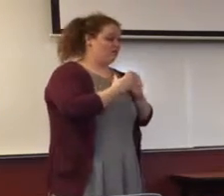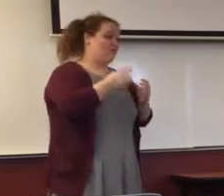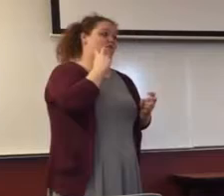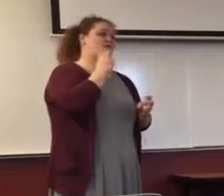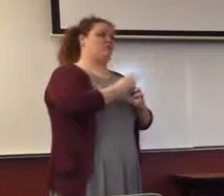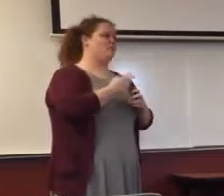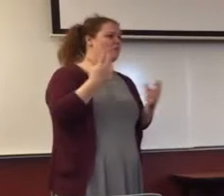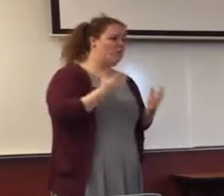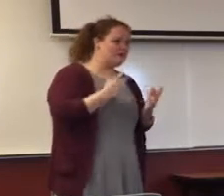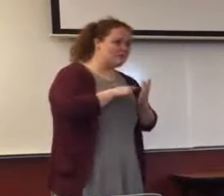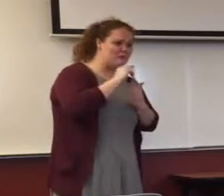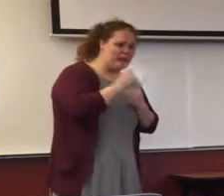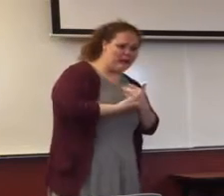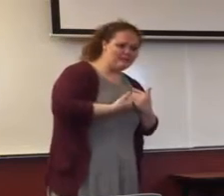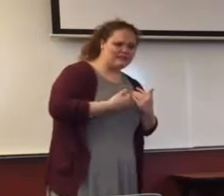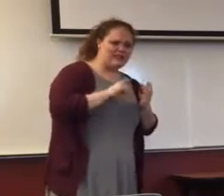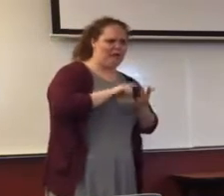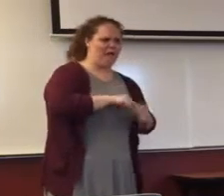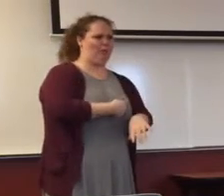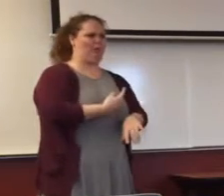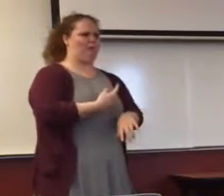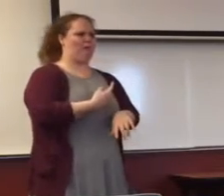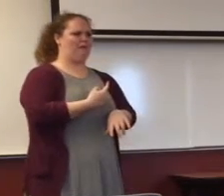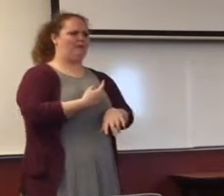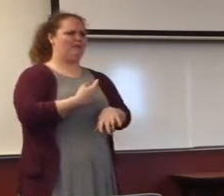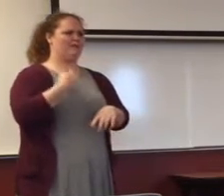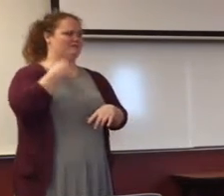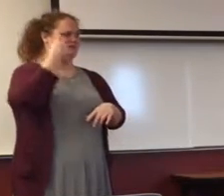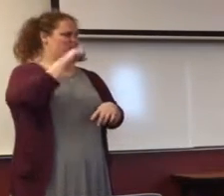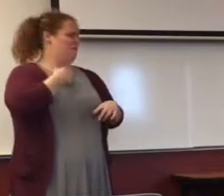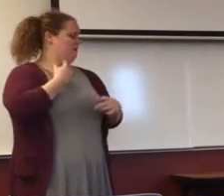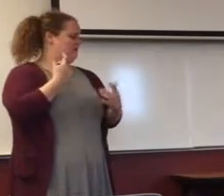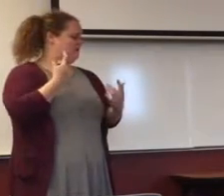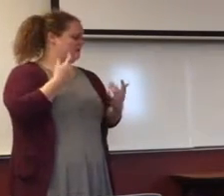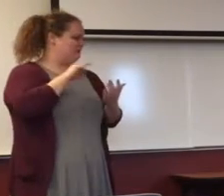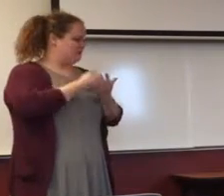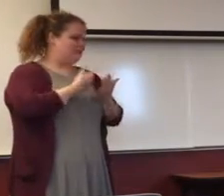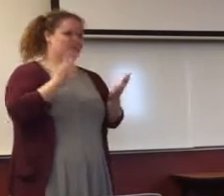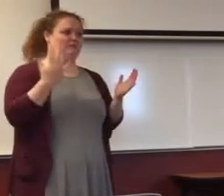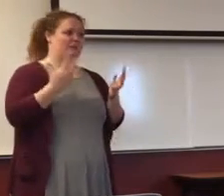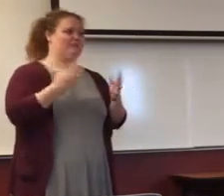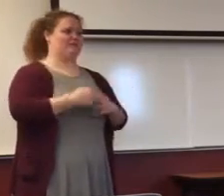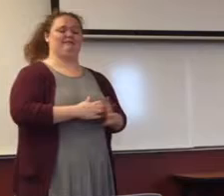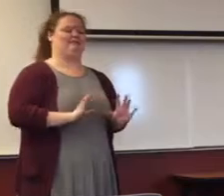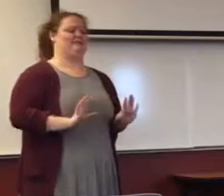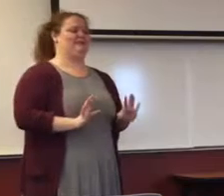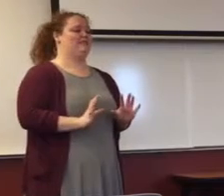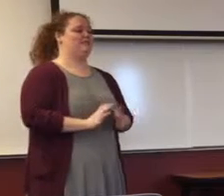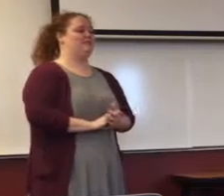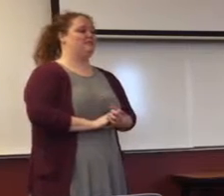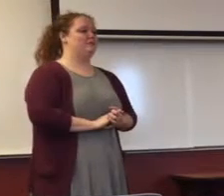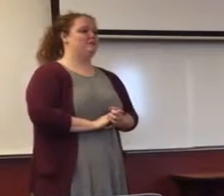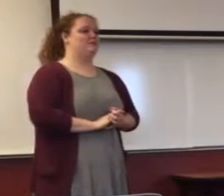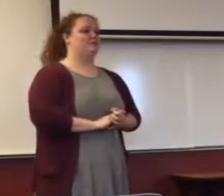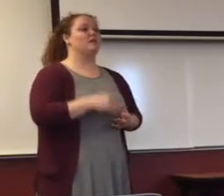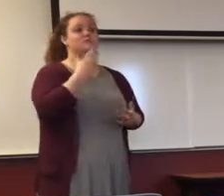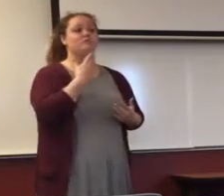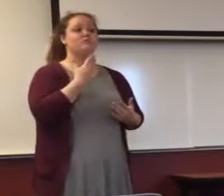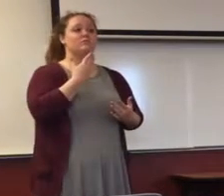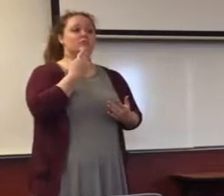How long is my portfolio? This is gonna look good on a resume, Yes. Yes. Oh my gosh. so. And it's not just interpreting, they